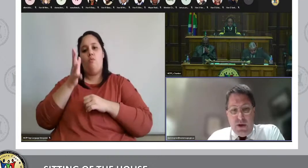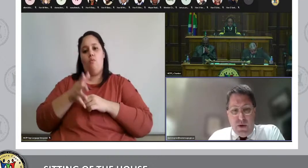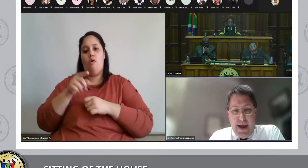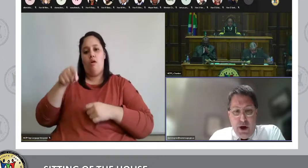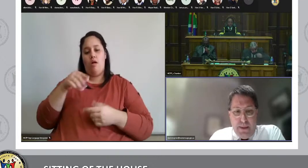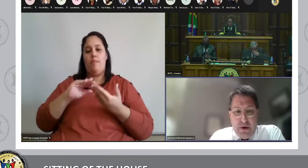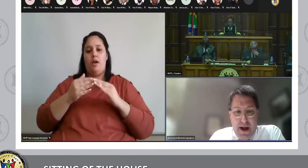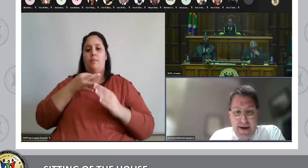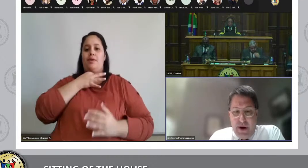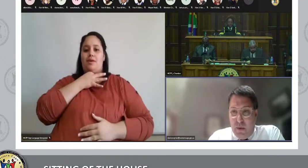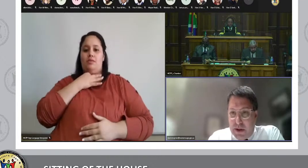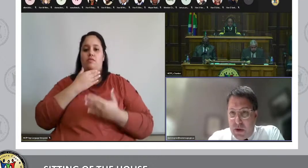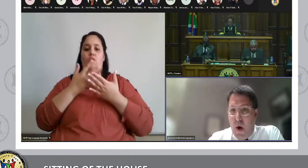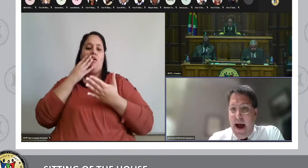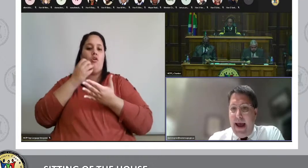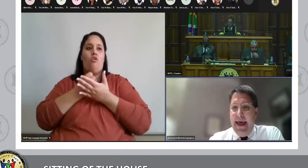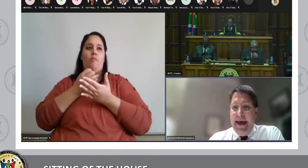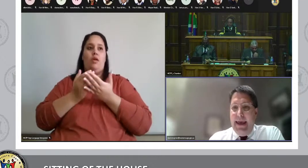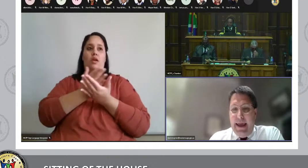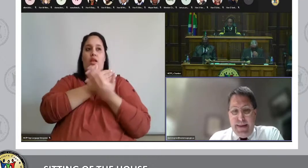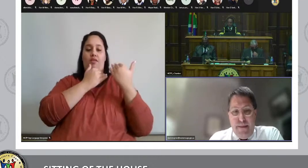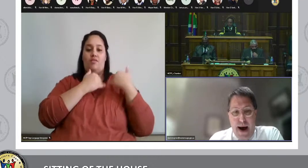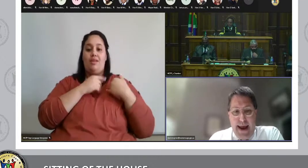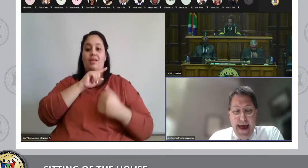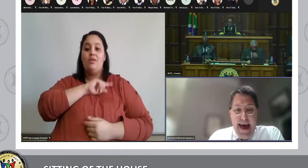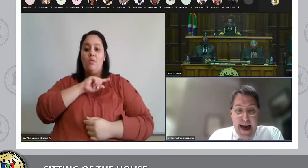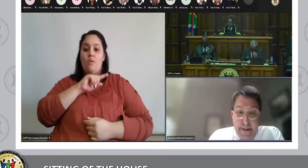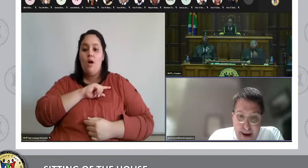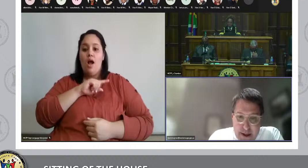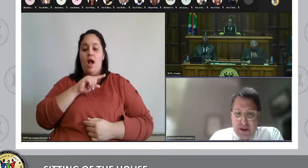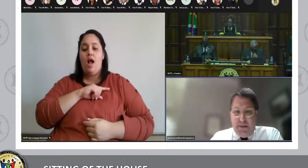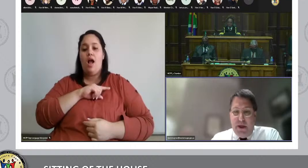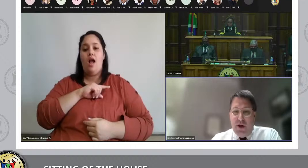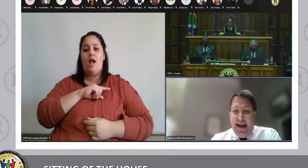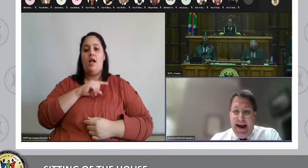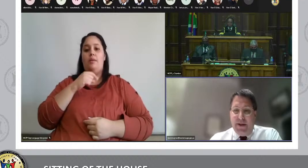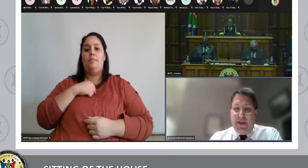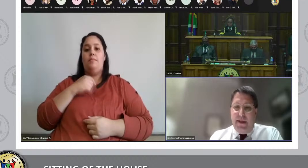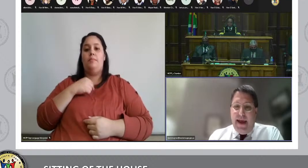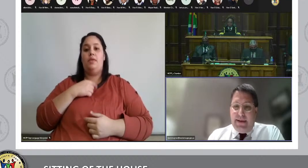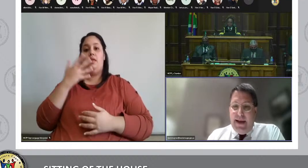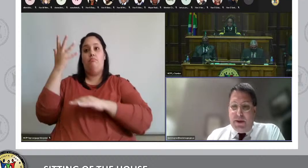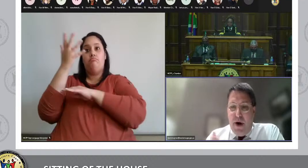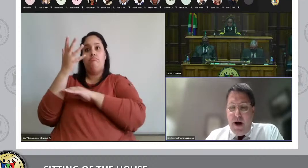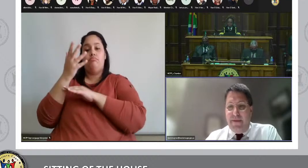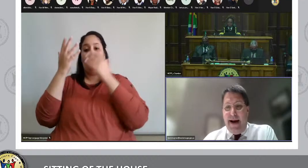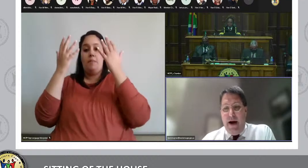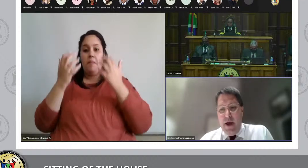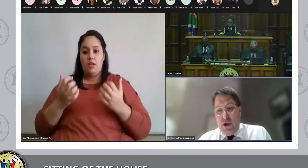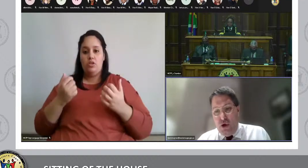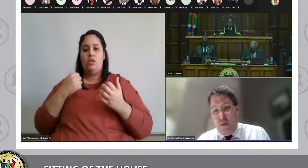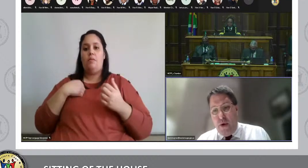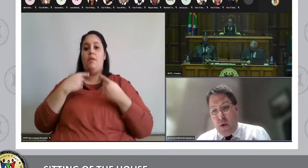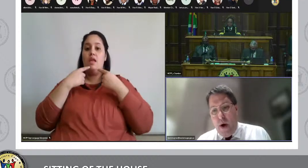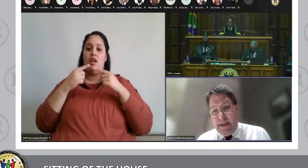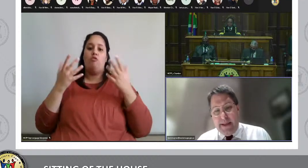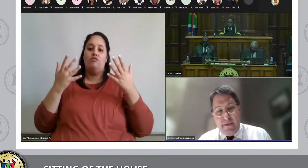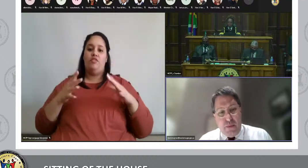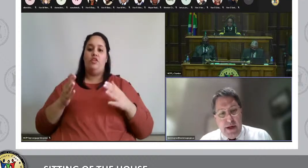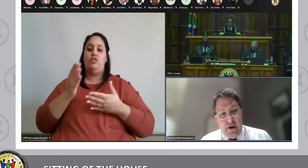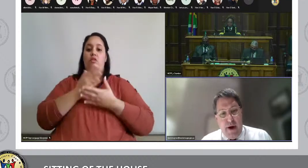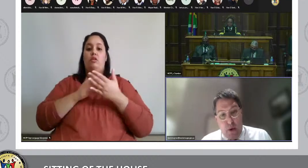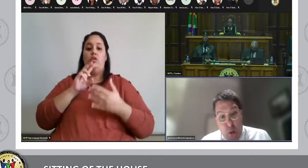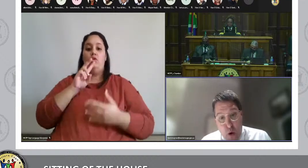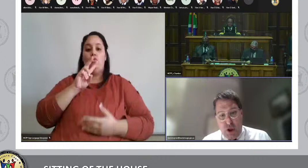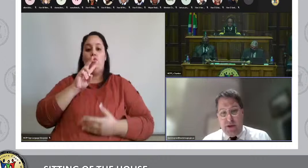risk to economic recovery, which is why in my budget speech I announced that as part of our